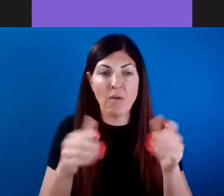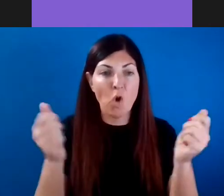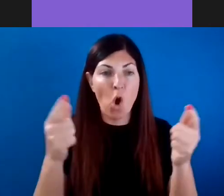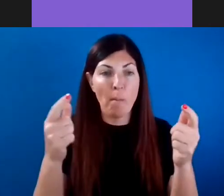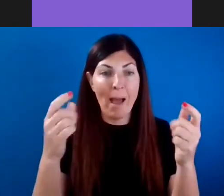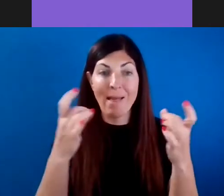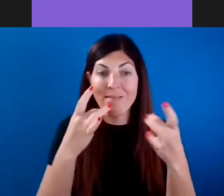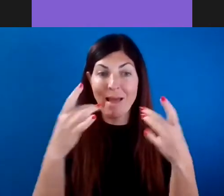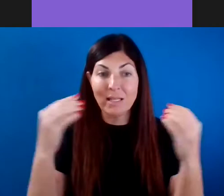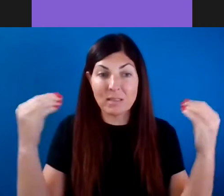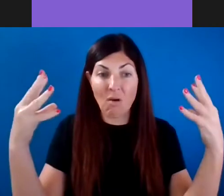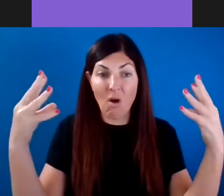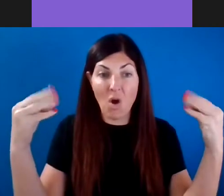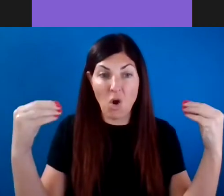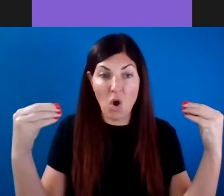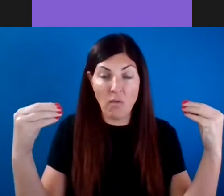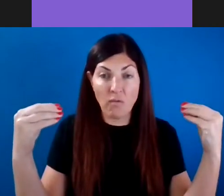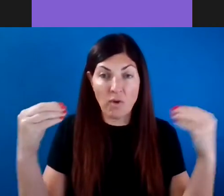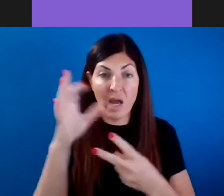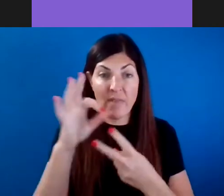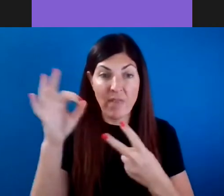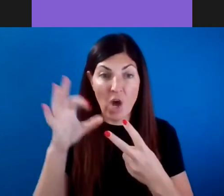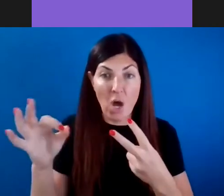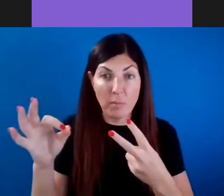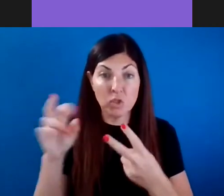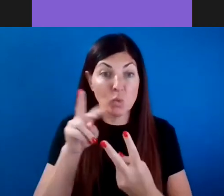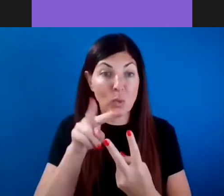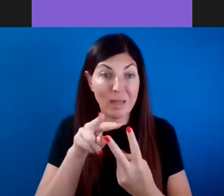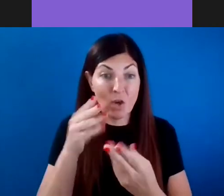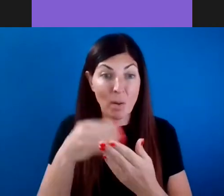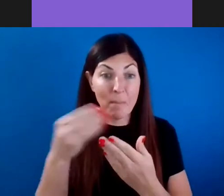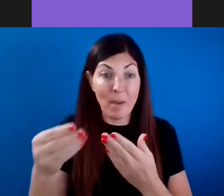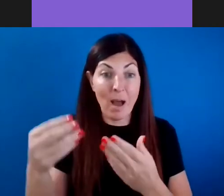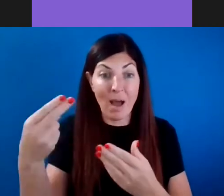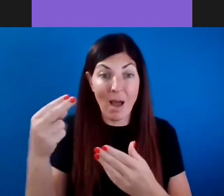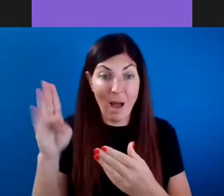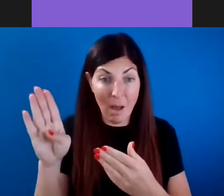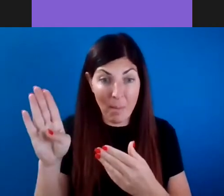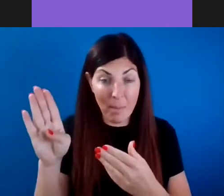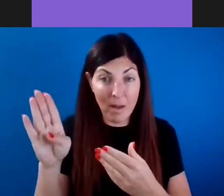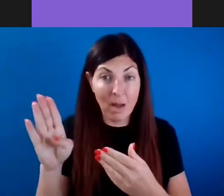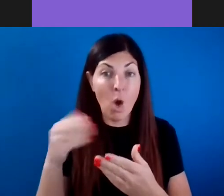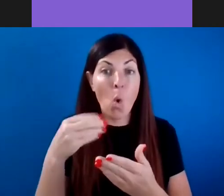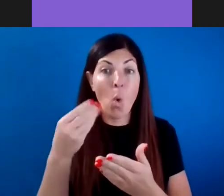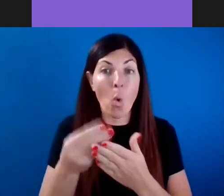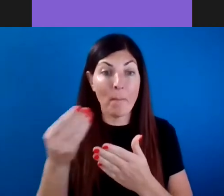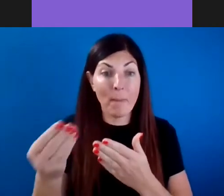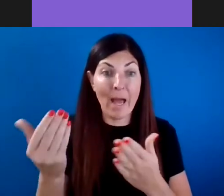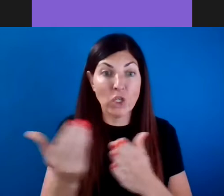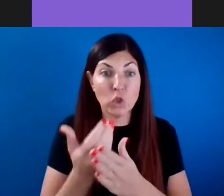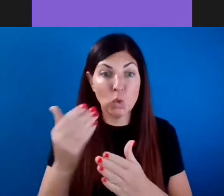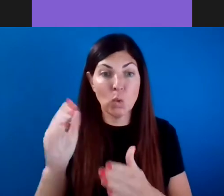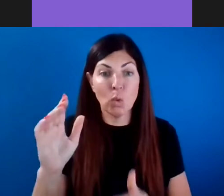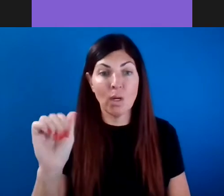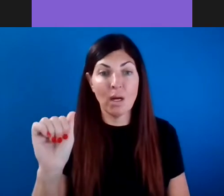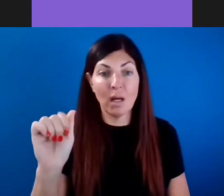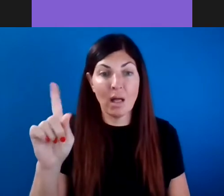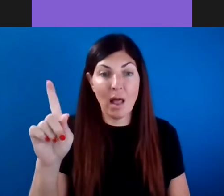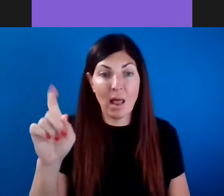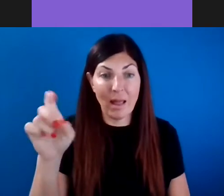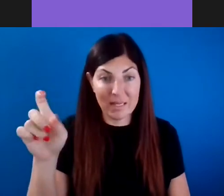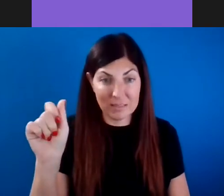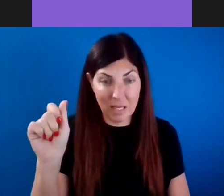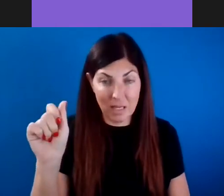and off. And the options for that were to either buy a hub or to buy a new Alexa. So I was